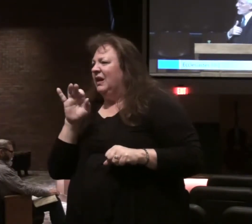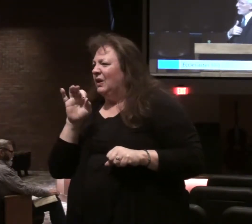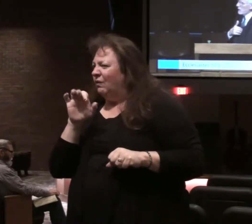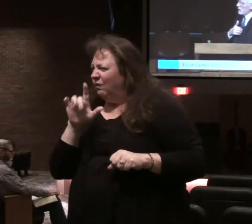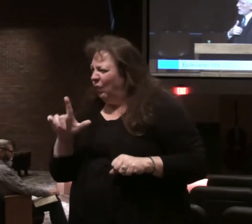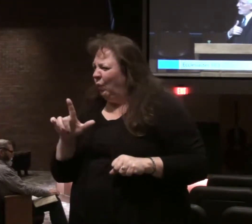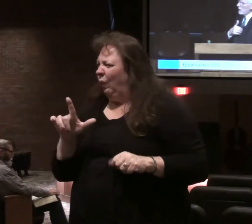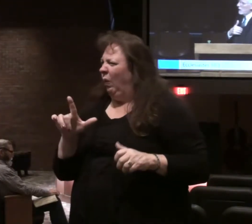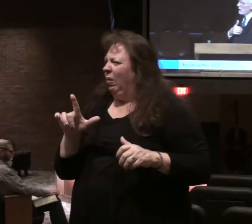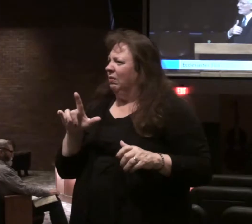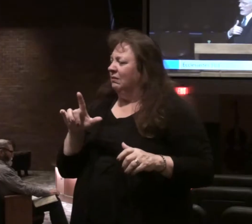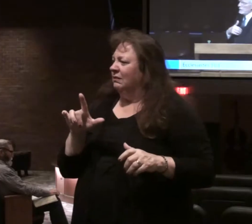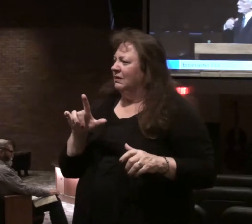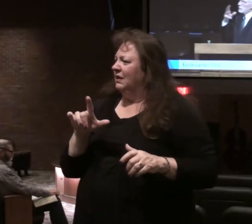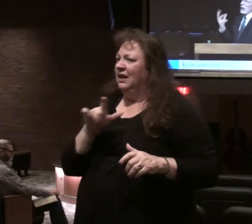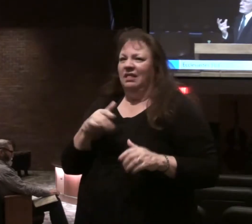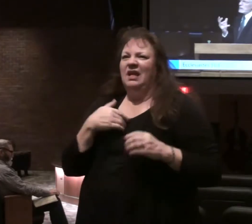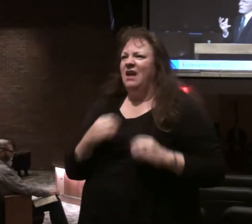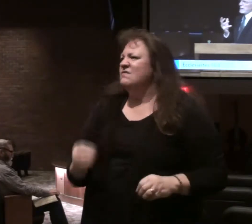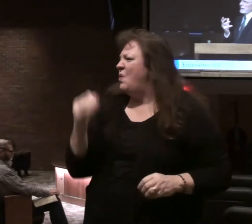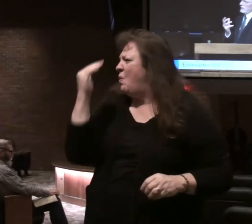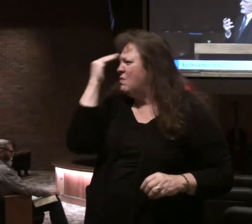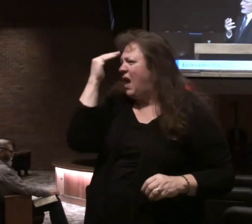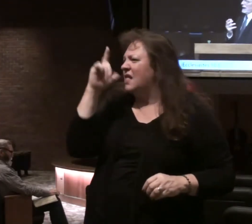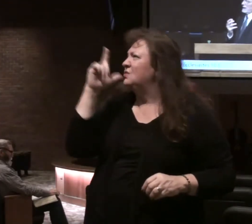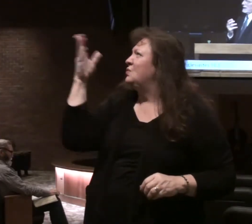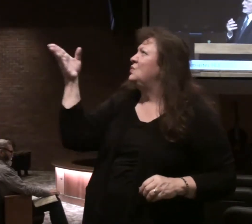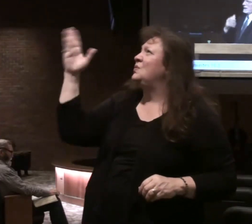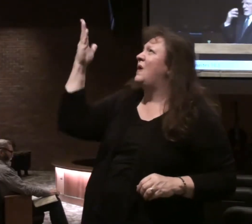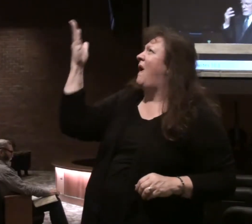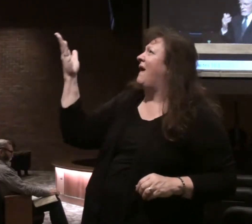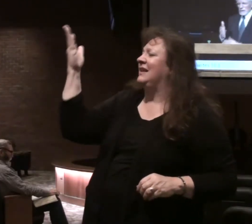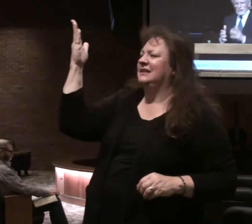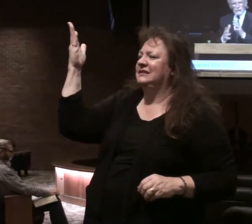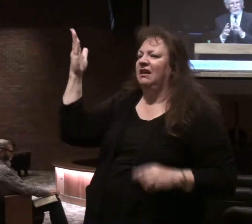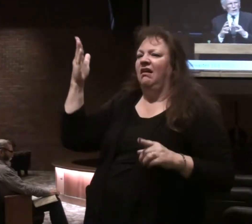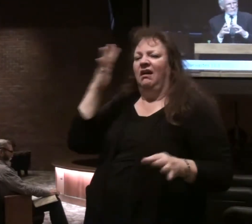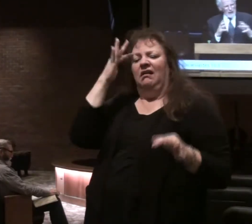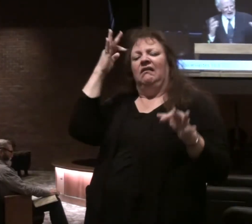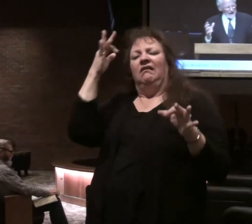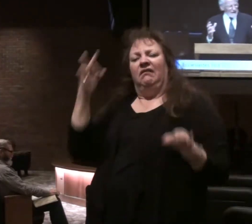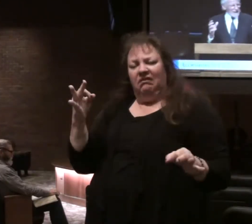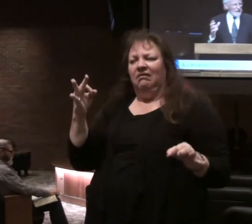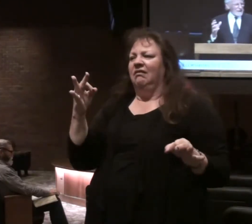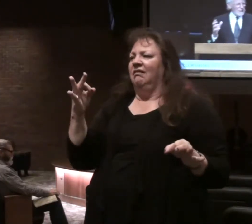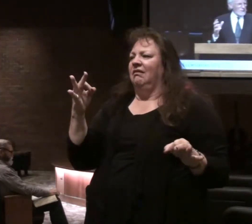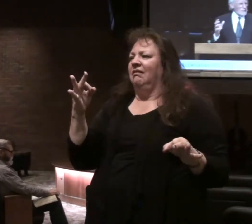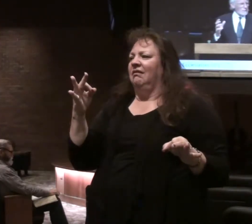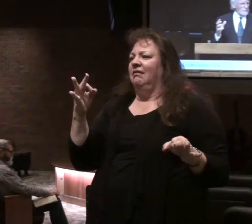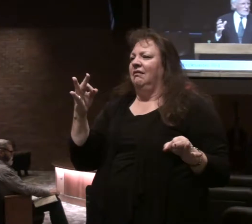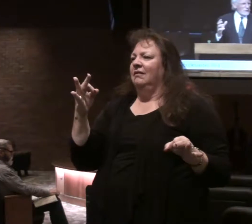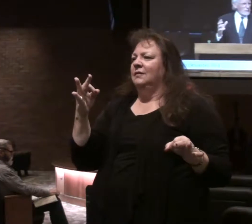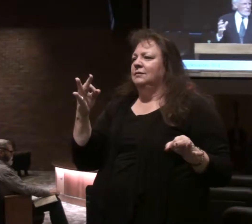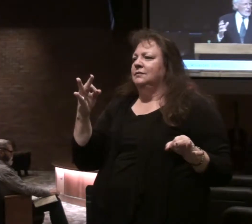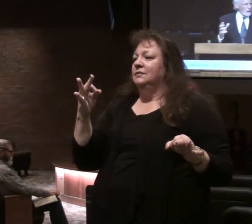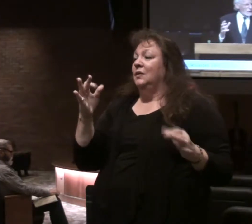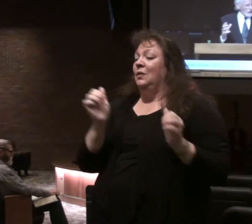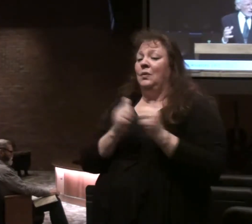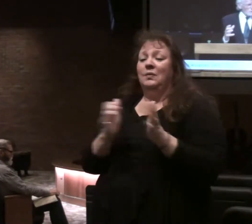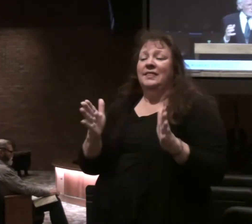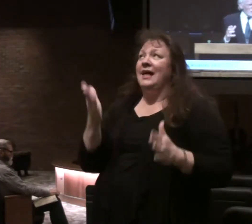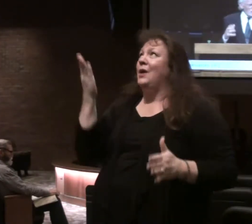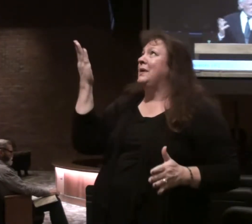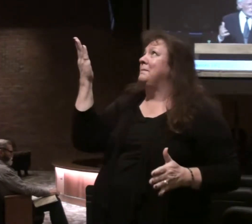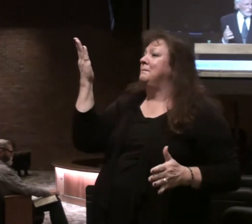word. They have no knowledge of the living God. Their decisions are made without